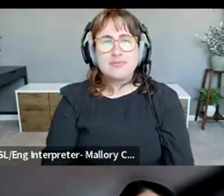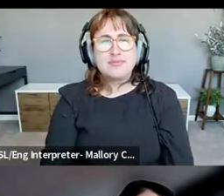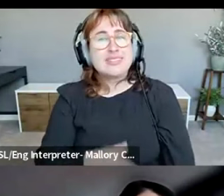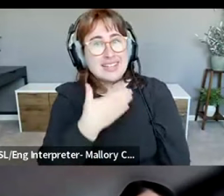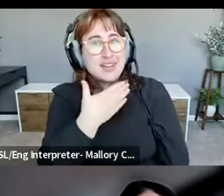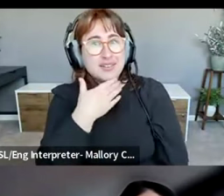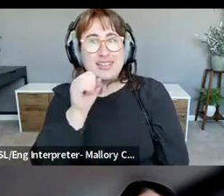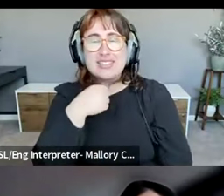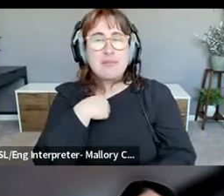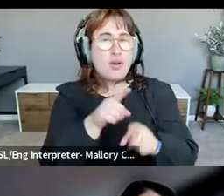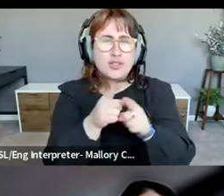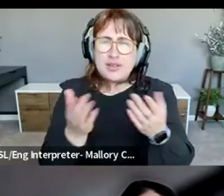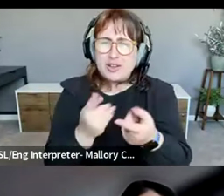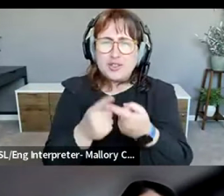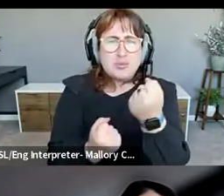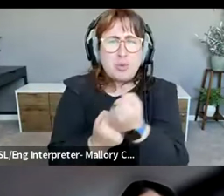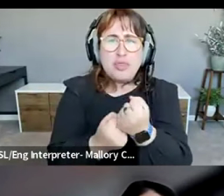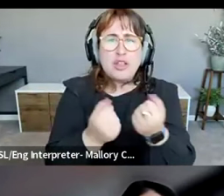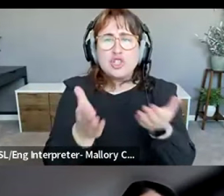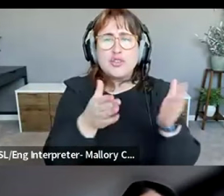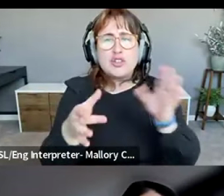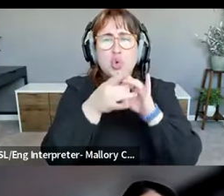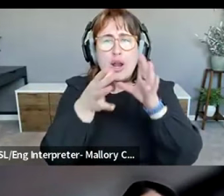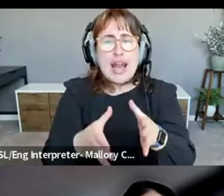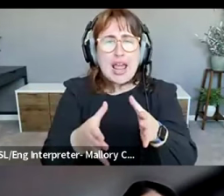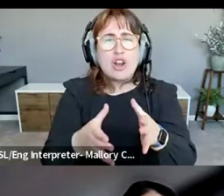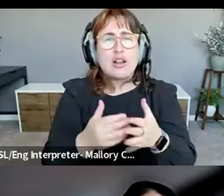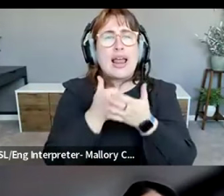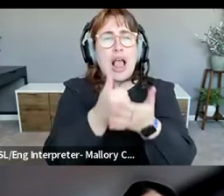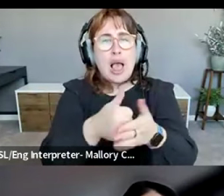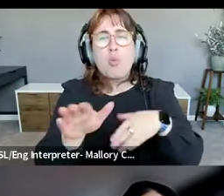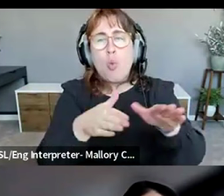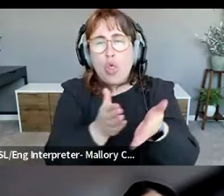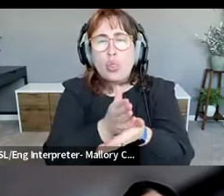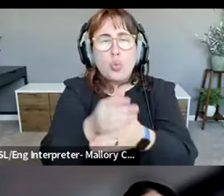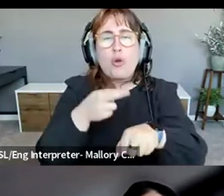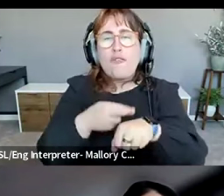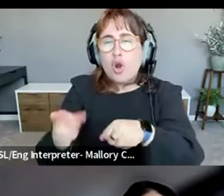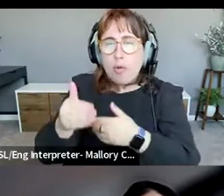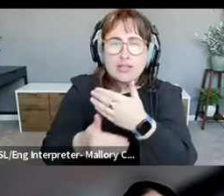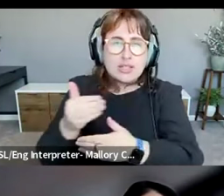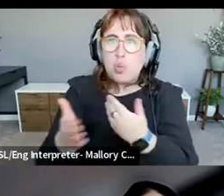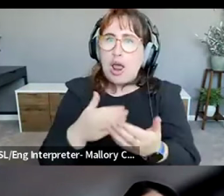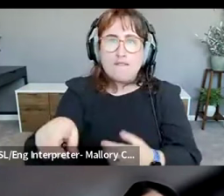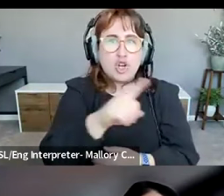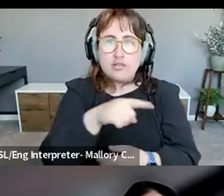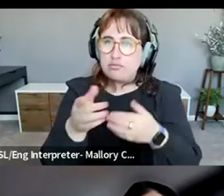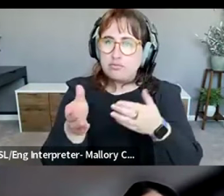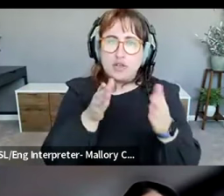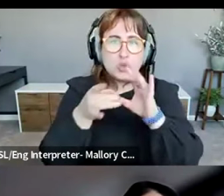I'm right. also here to support the service coordinators as well and walk them through the referral process and anything else that they need.